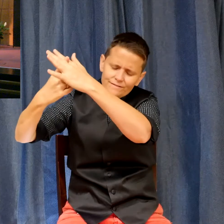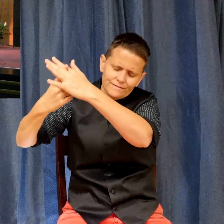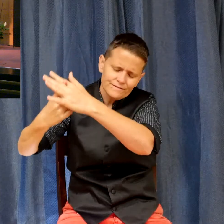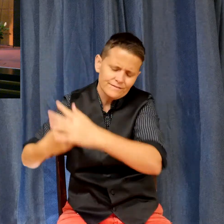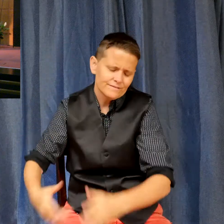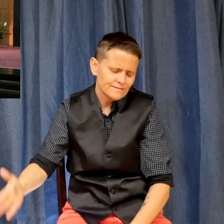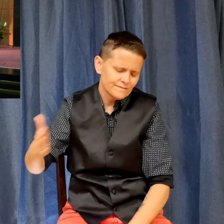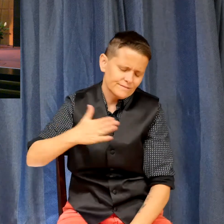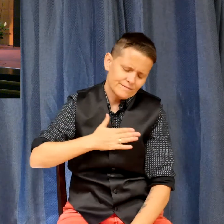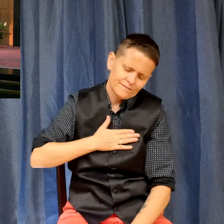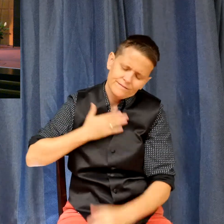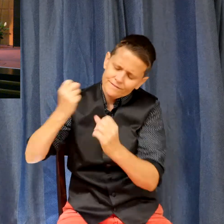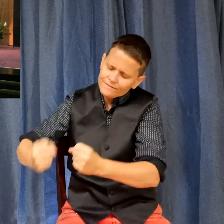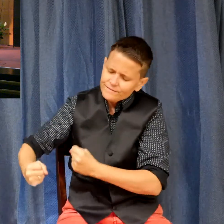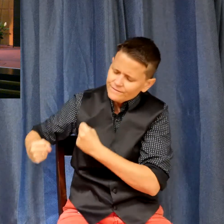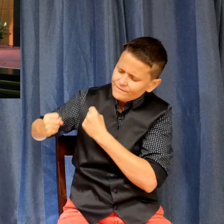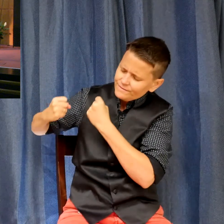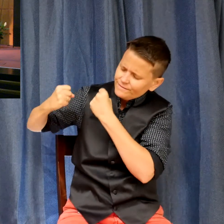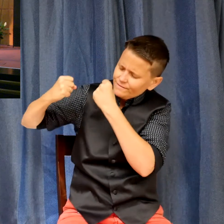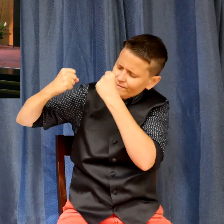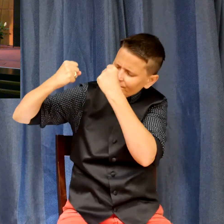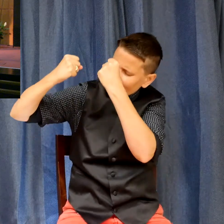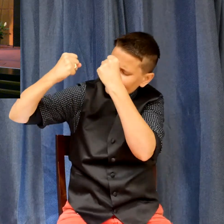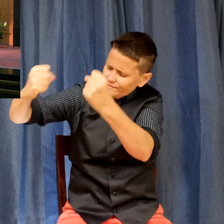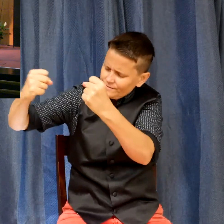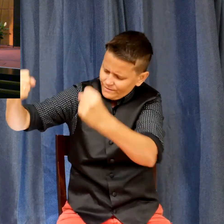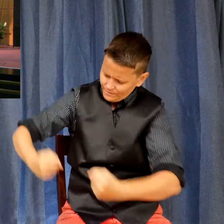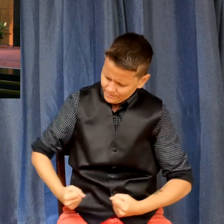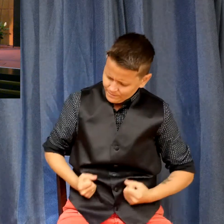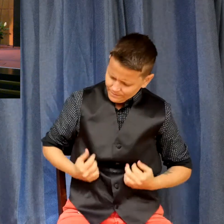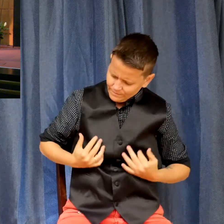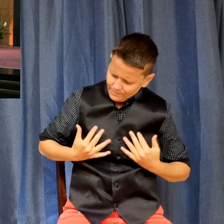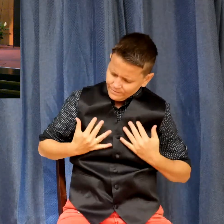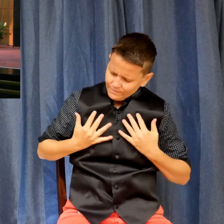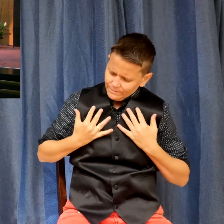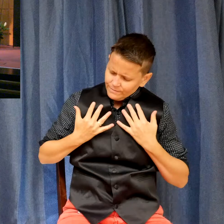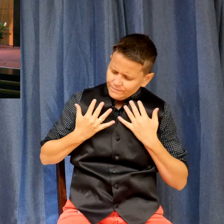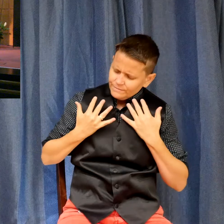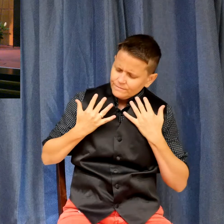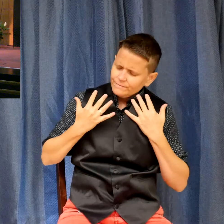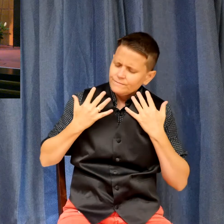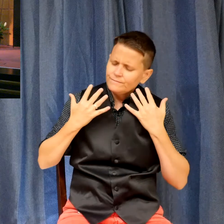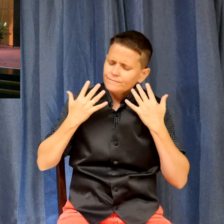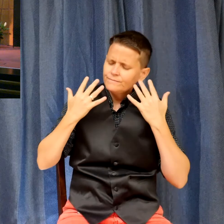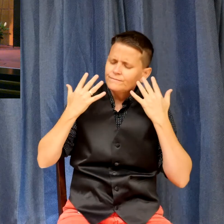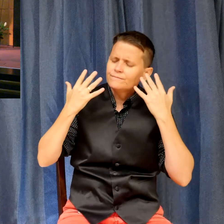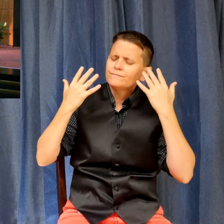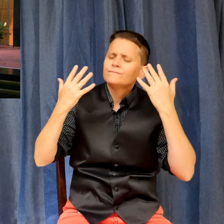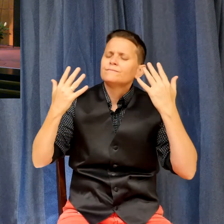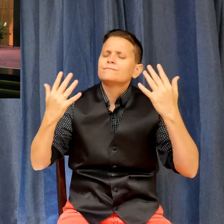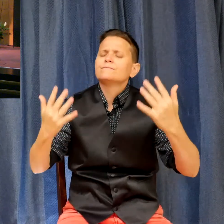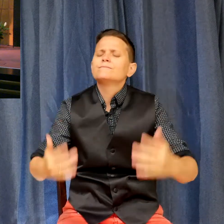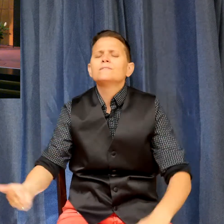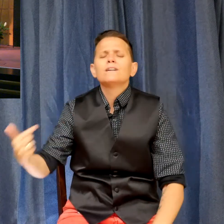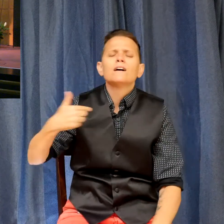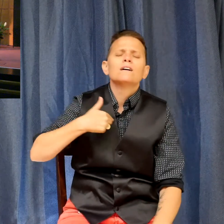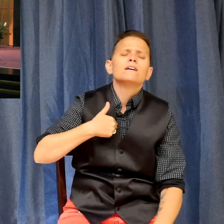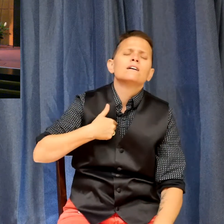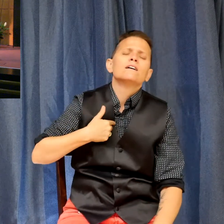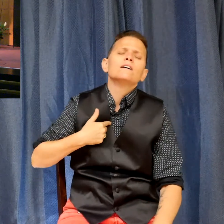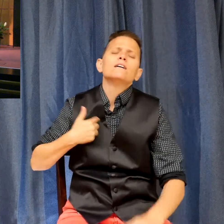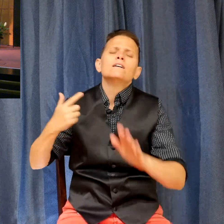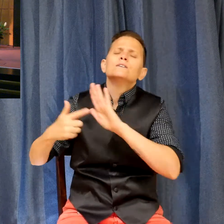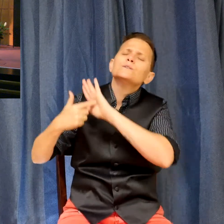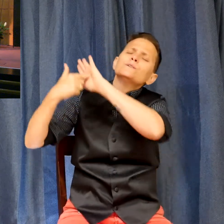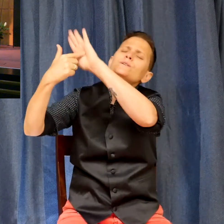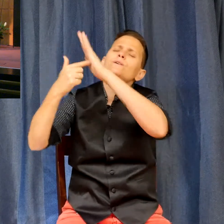You are the strength of my life. I lift my hands